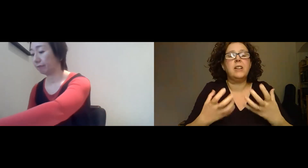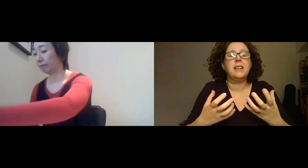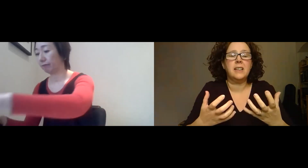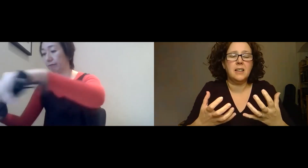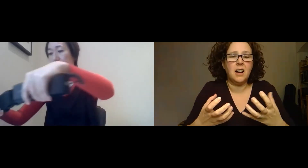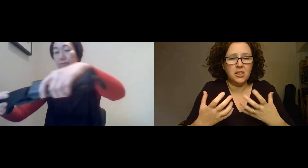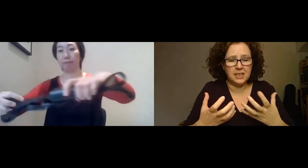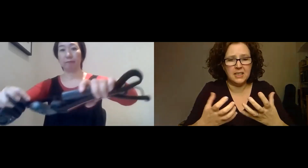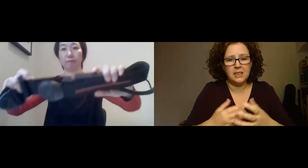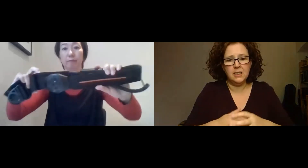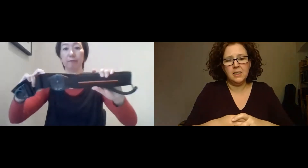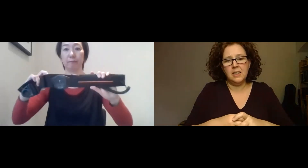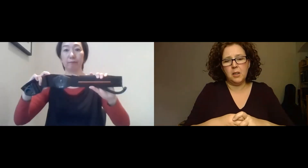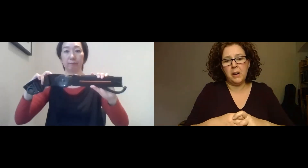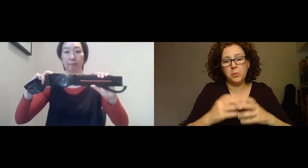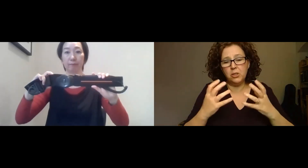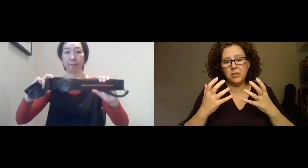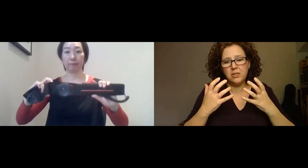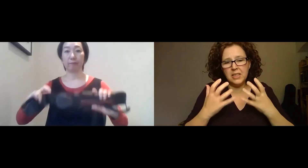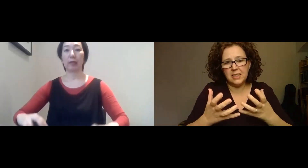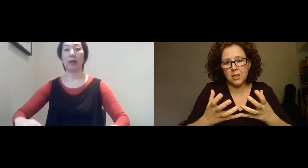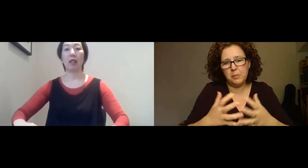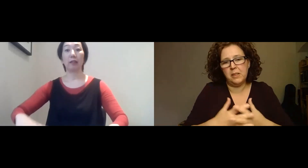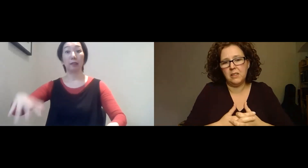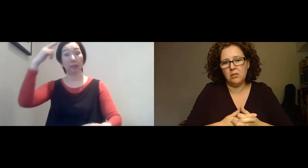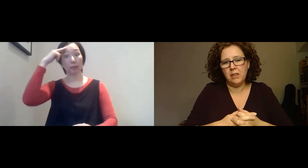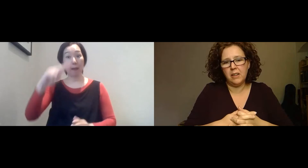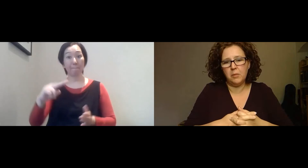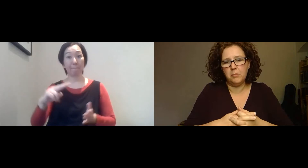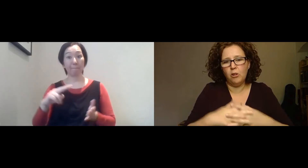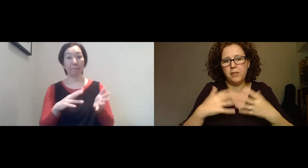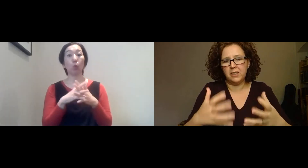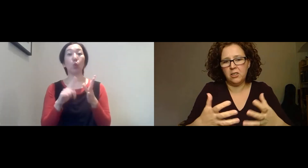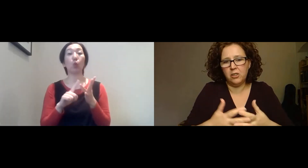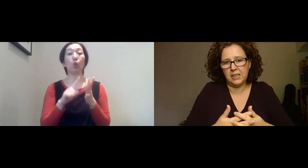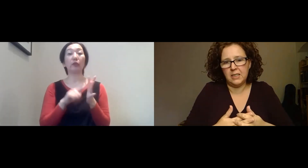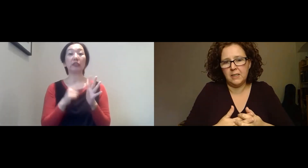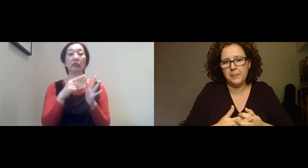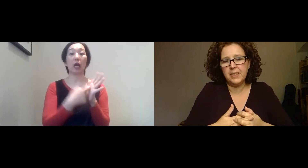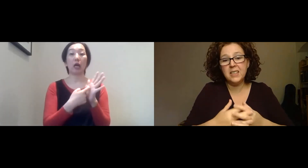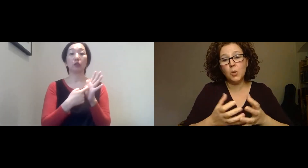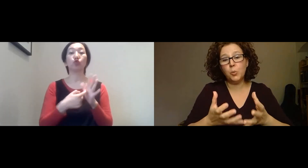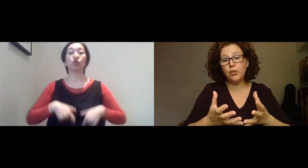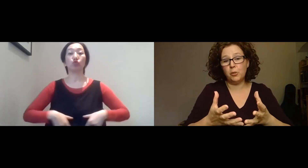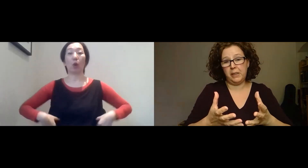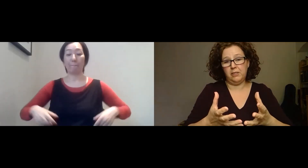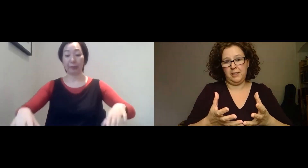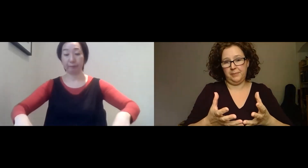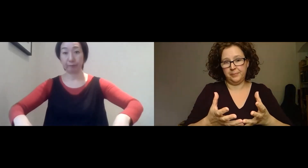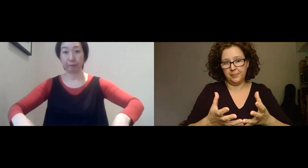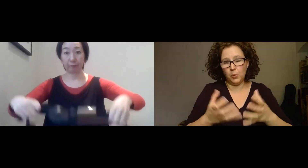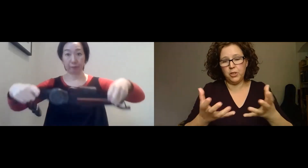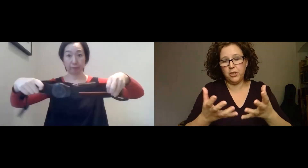a sonic artist. And we used this equipment to offer this to the audience. This is a Woodger